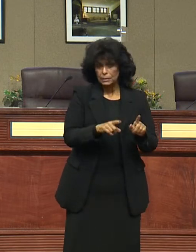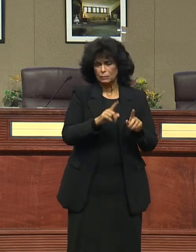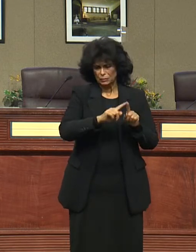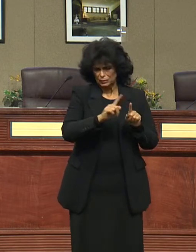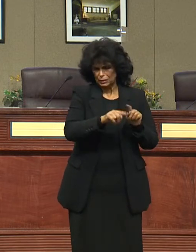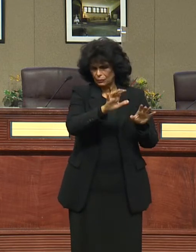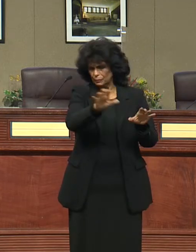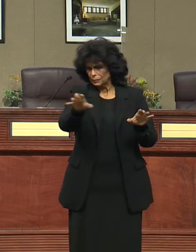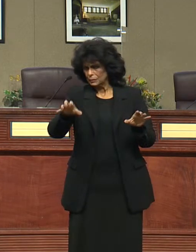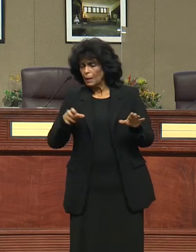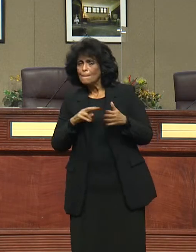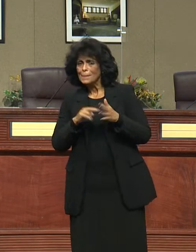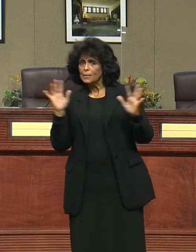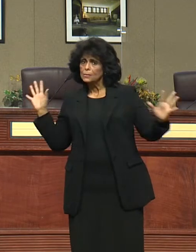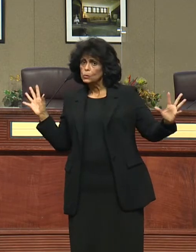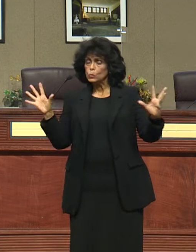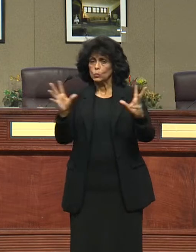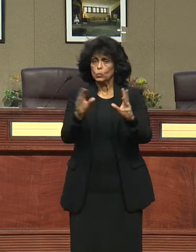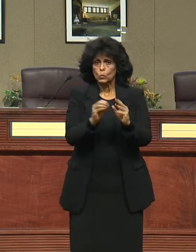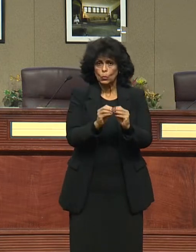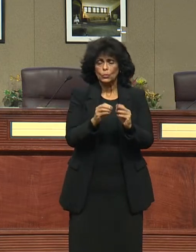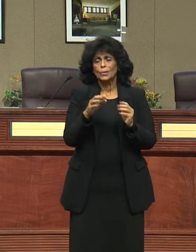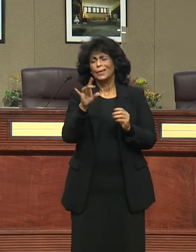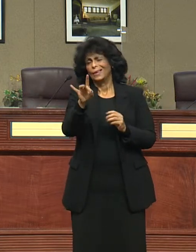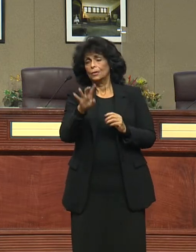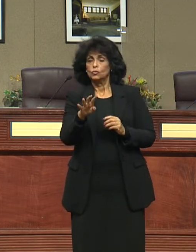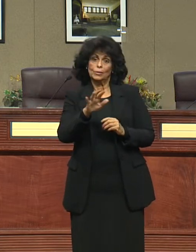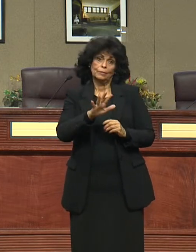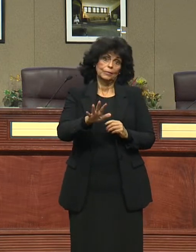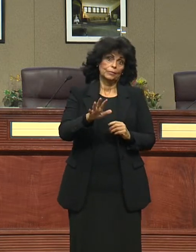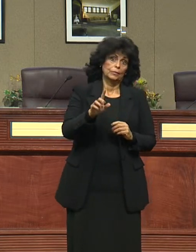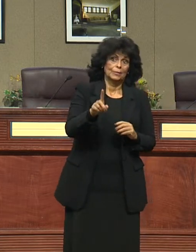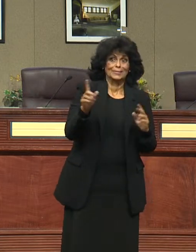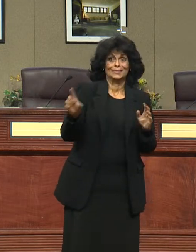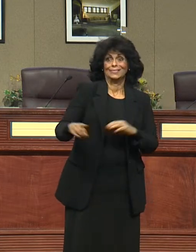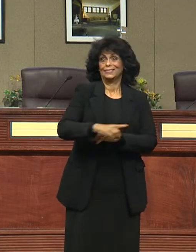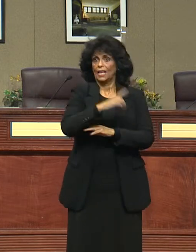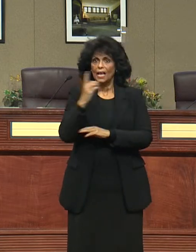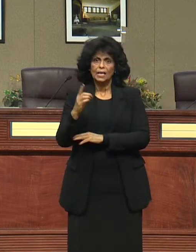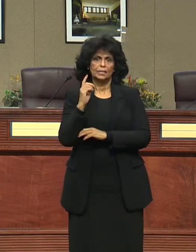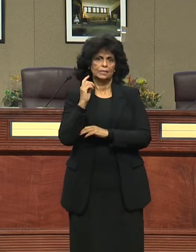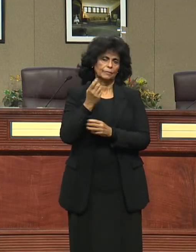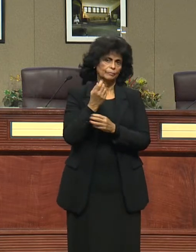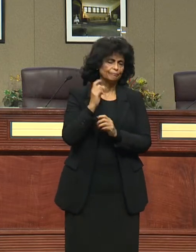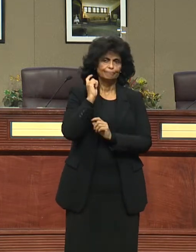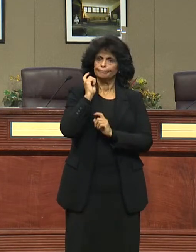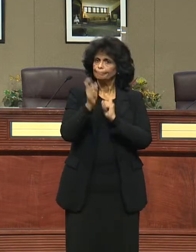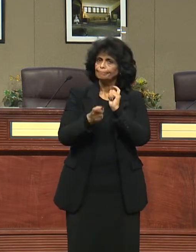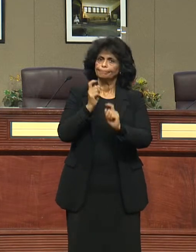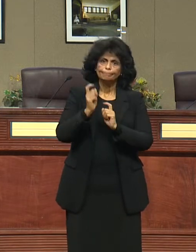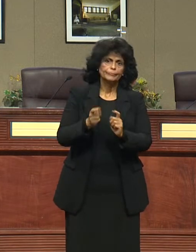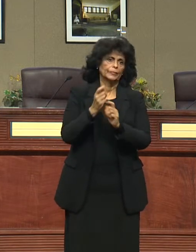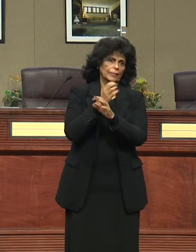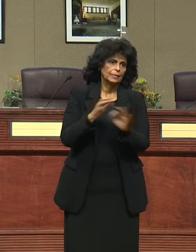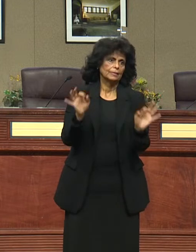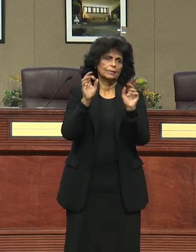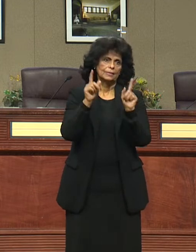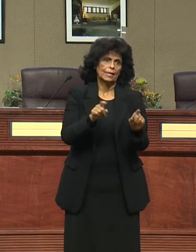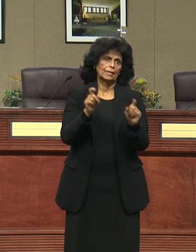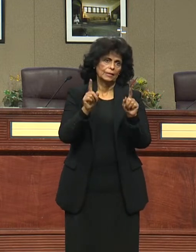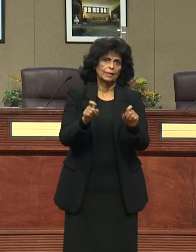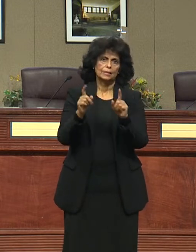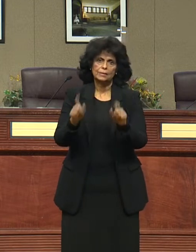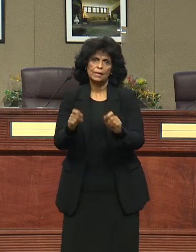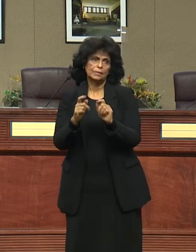of 158 days. Since the beginning of the pandemic, I have stressed the importance of testing as